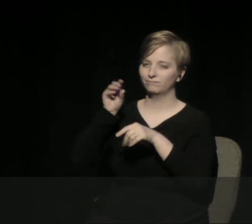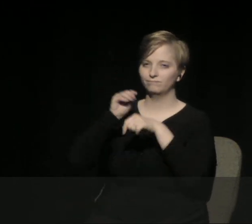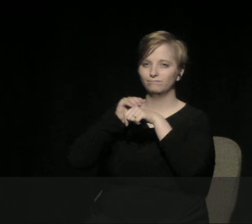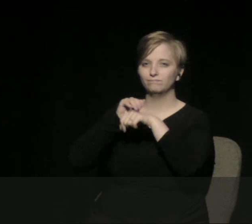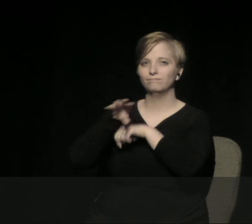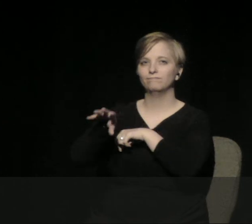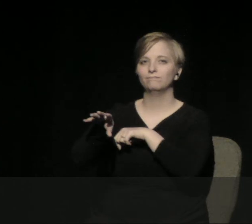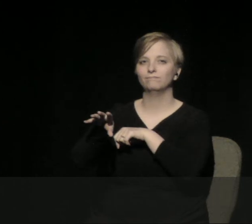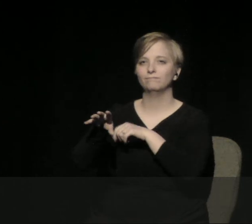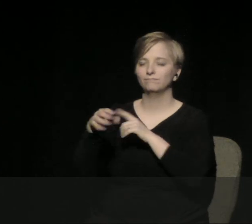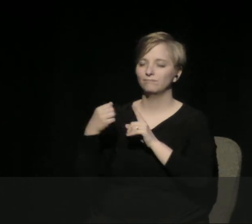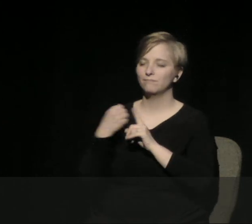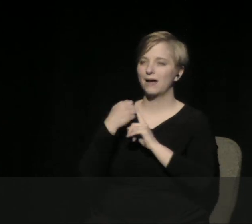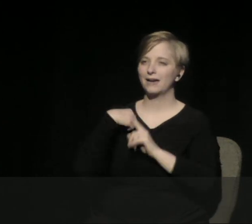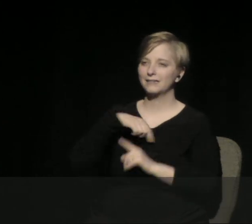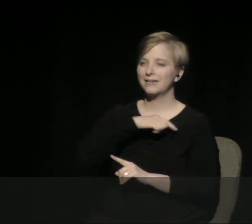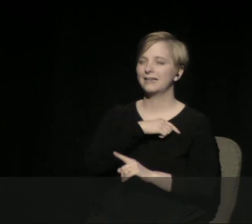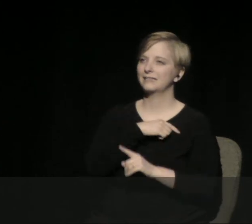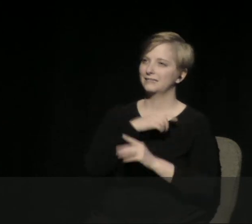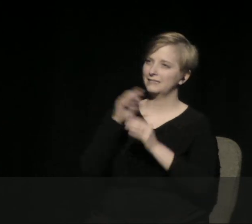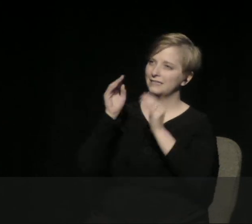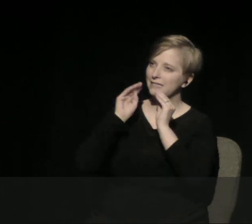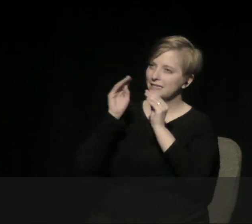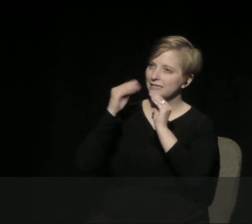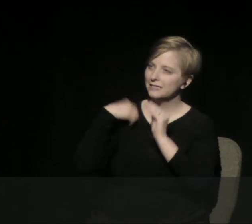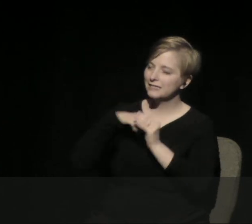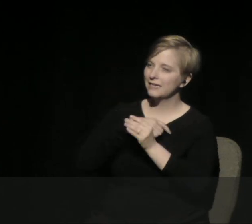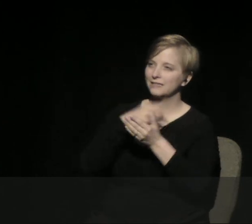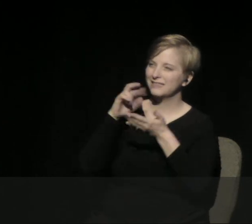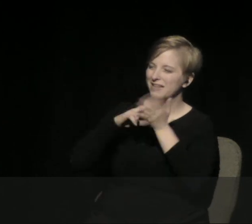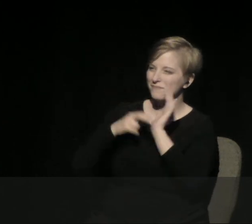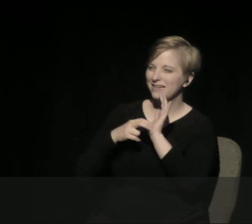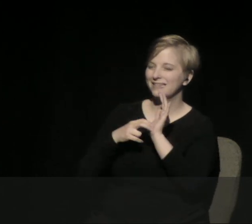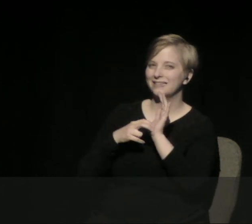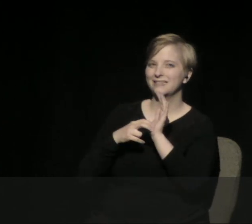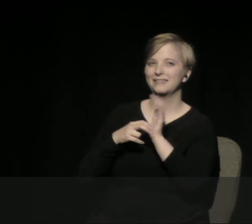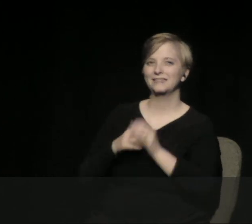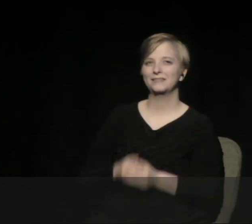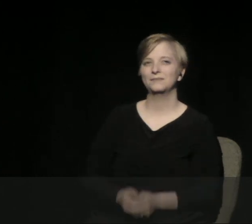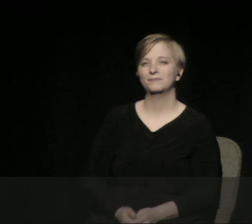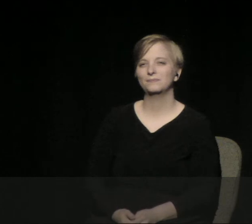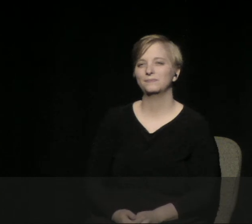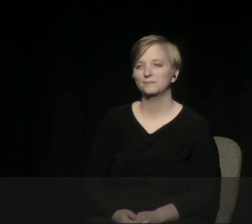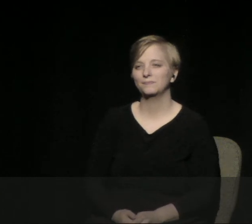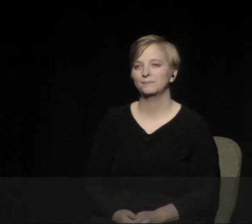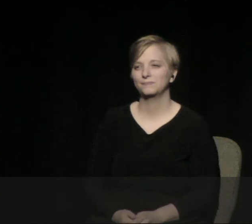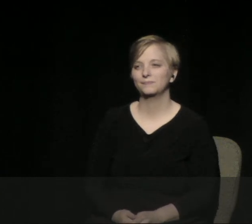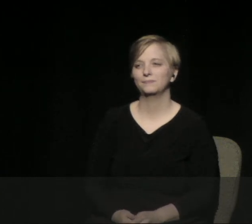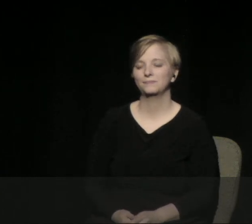to coach us up and tutor us in what it all means. It's called The Finished Work of Christ.